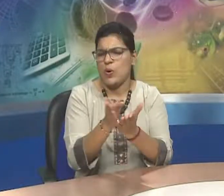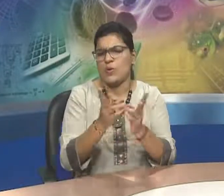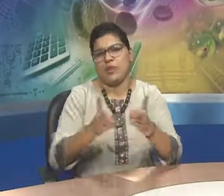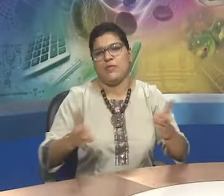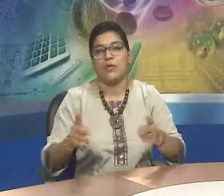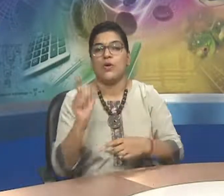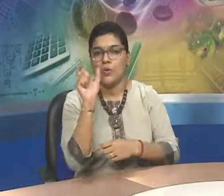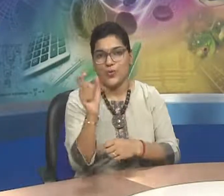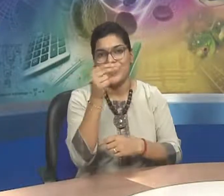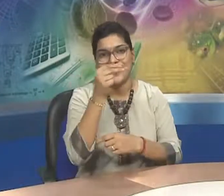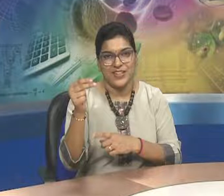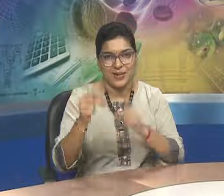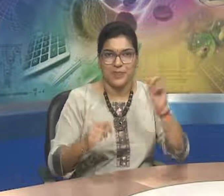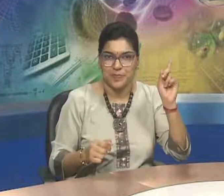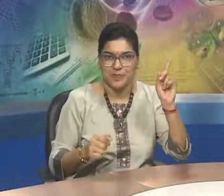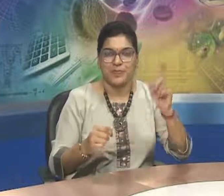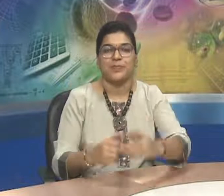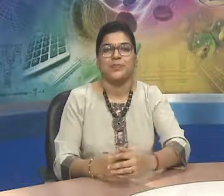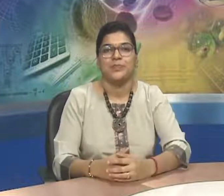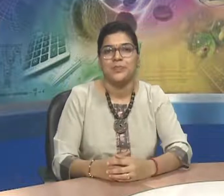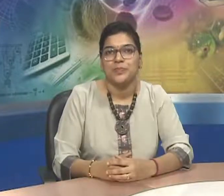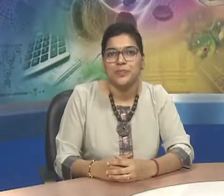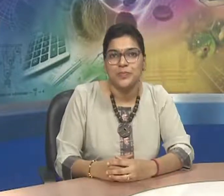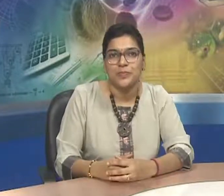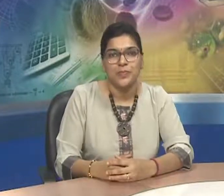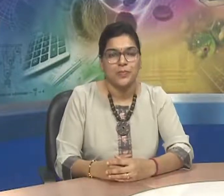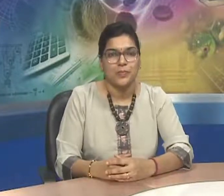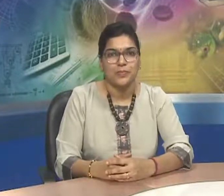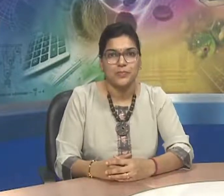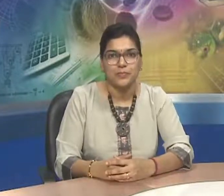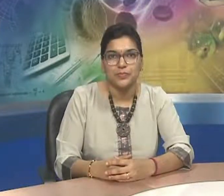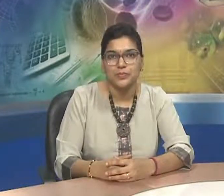arbitrarily bids for the picture.